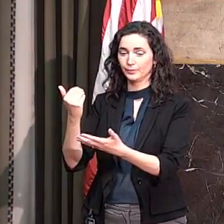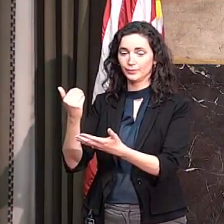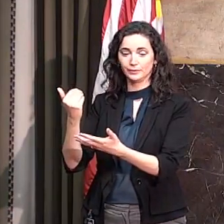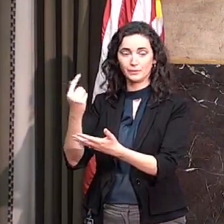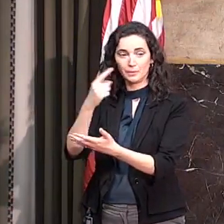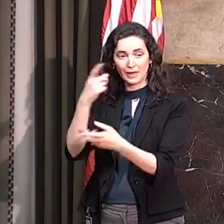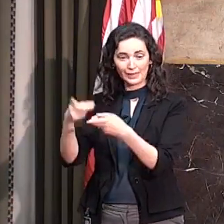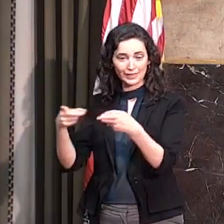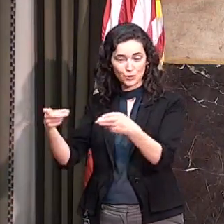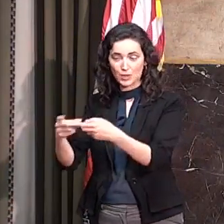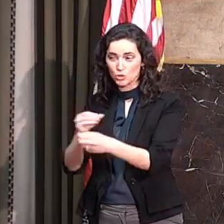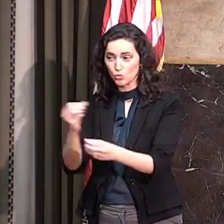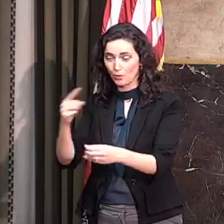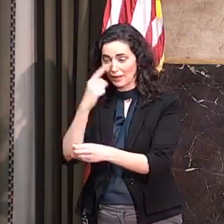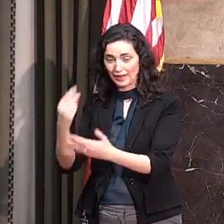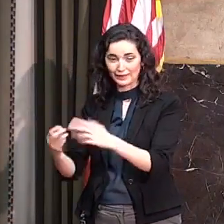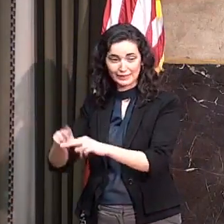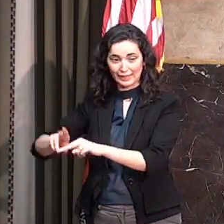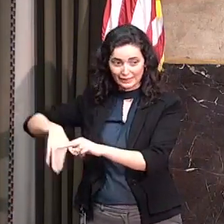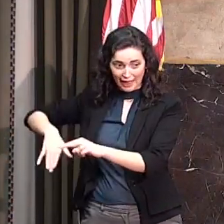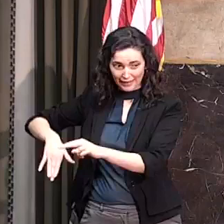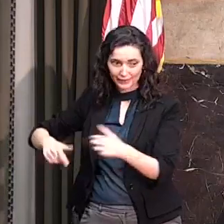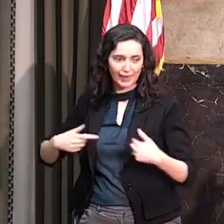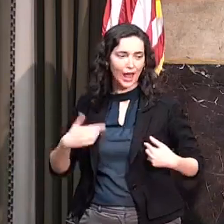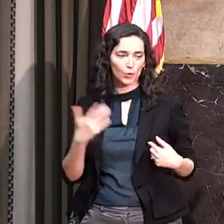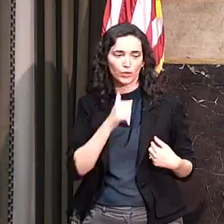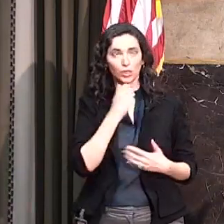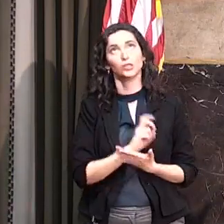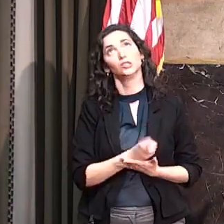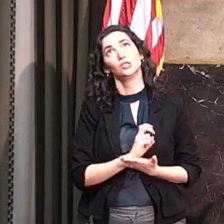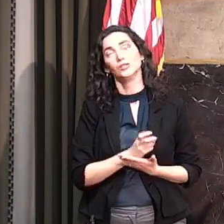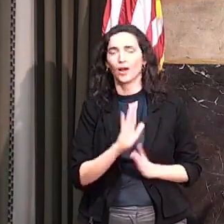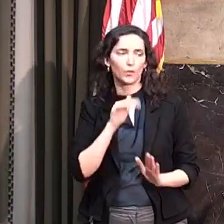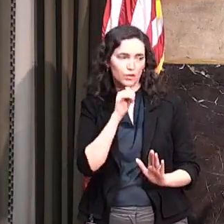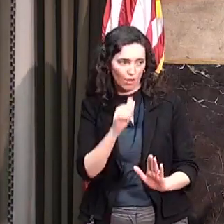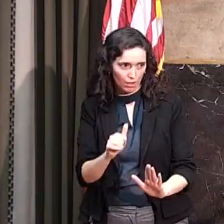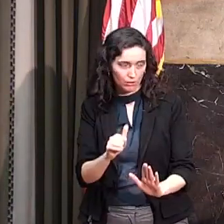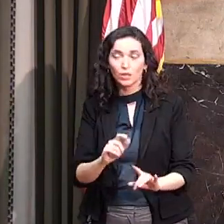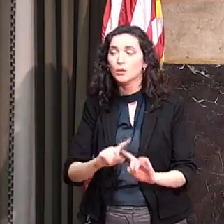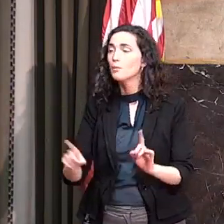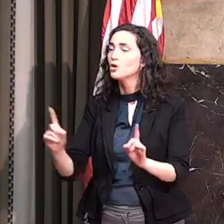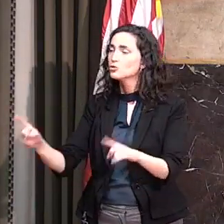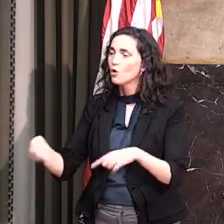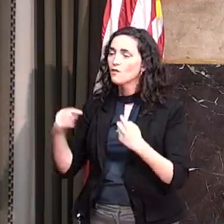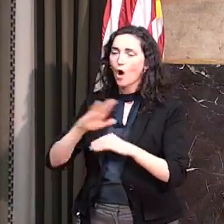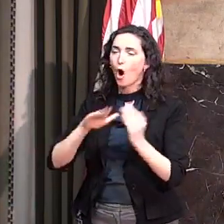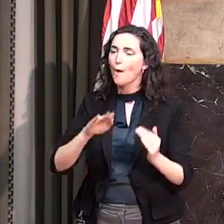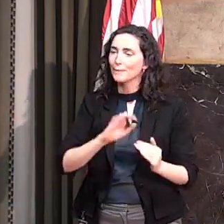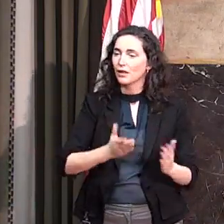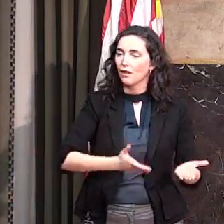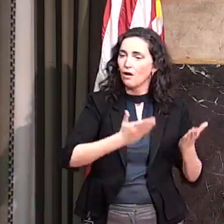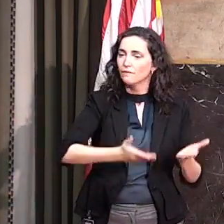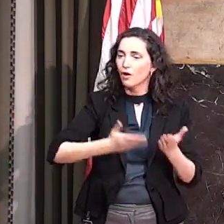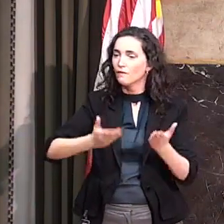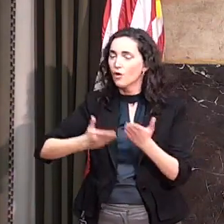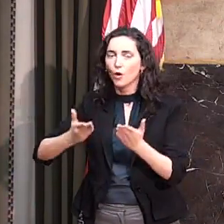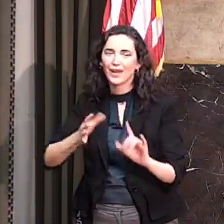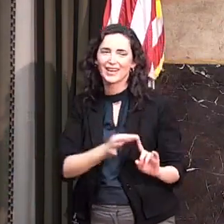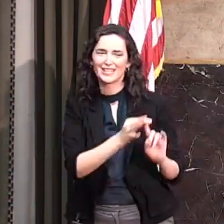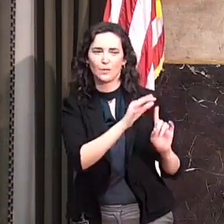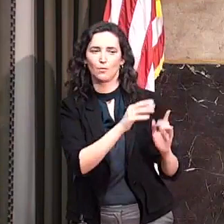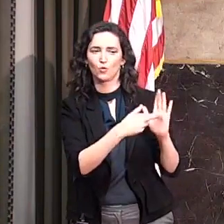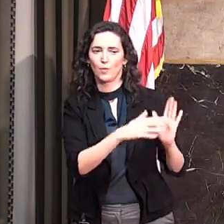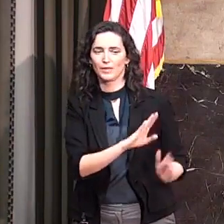African American seat. But my point was, if you add up all of the bills that have been offered, other than Representative Ivy's